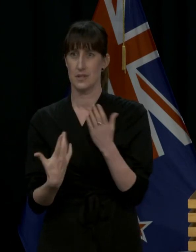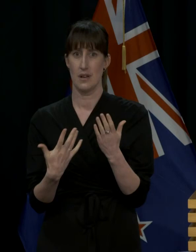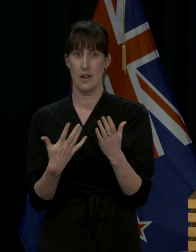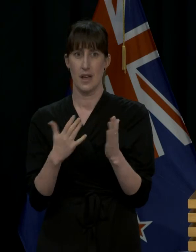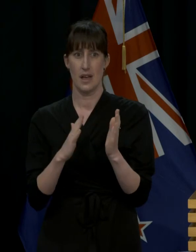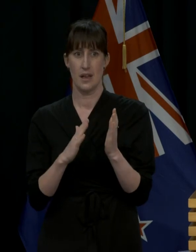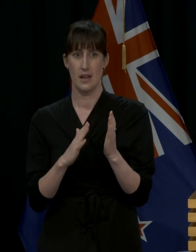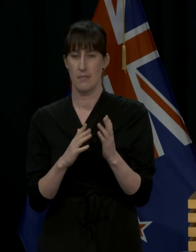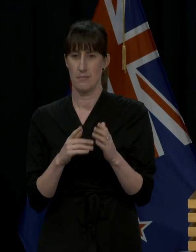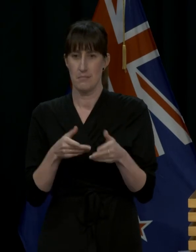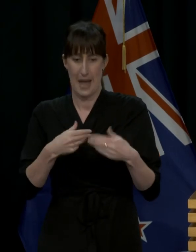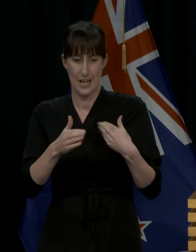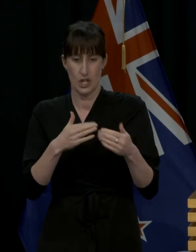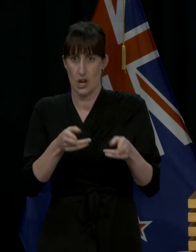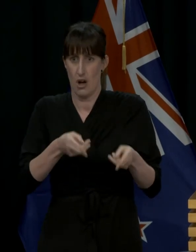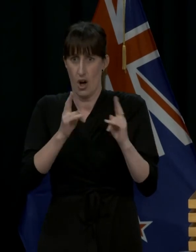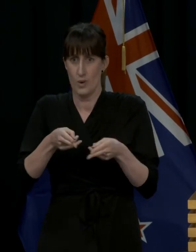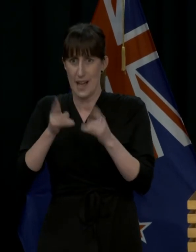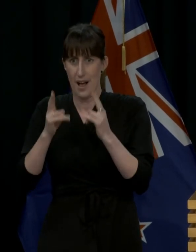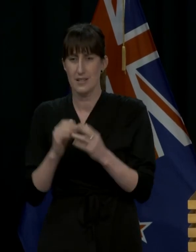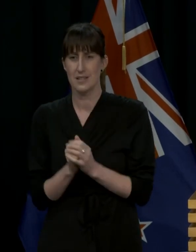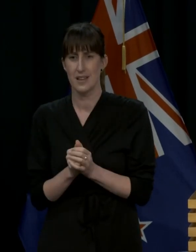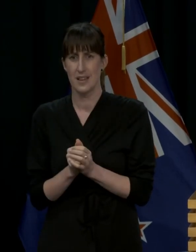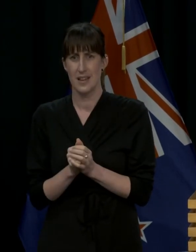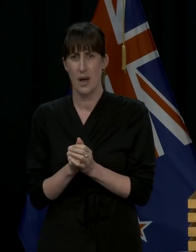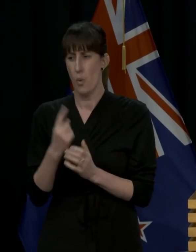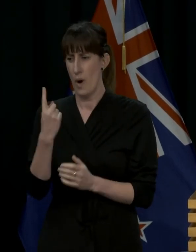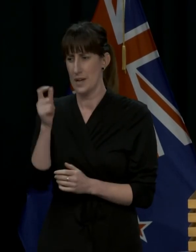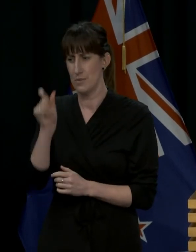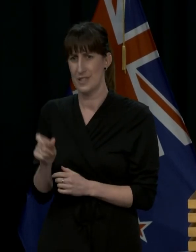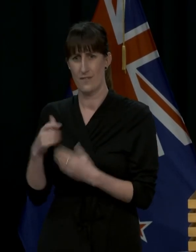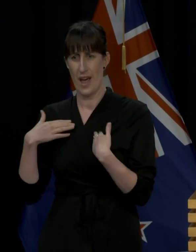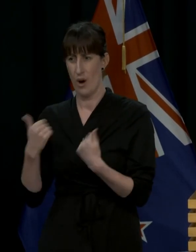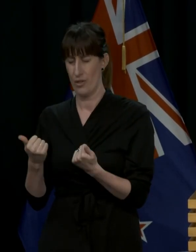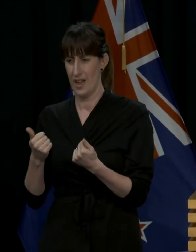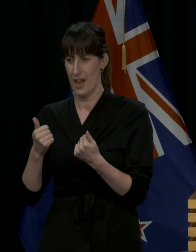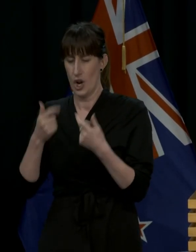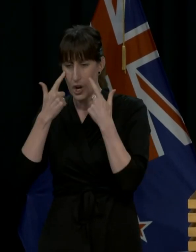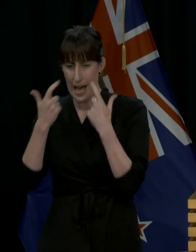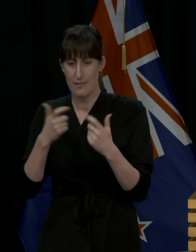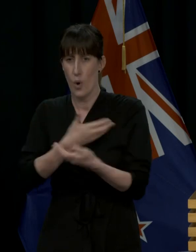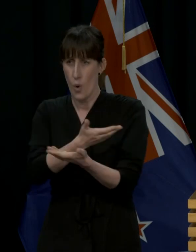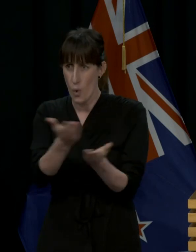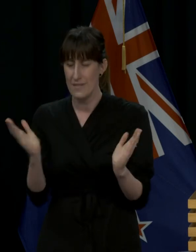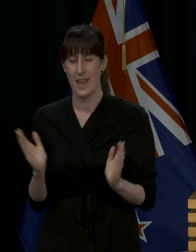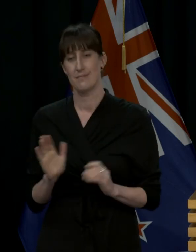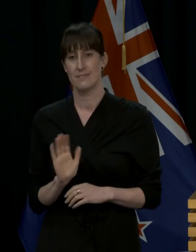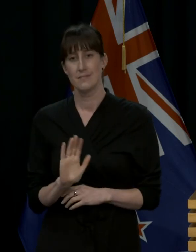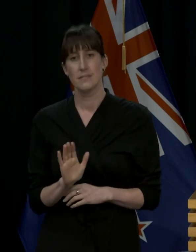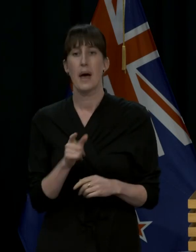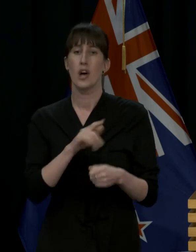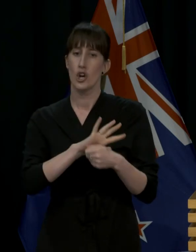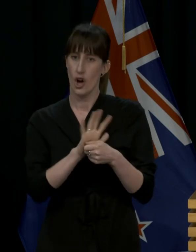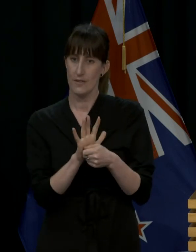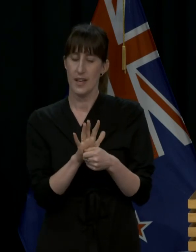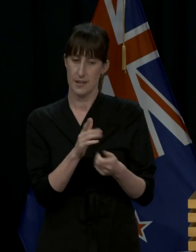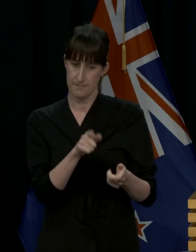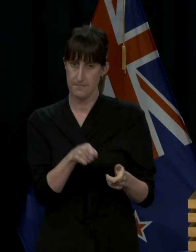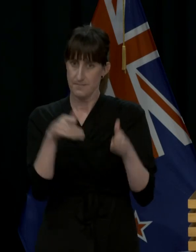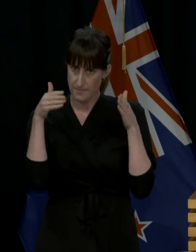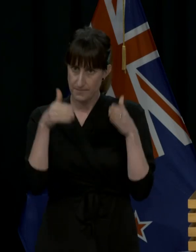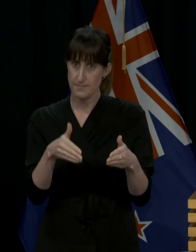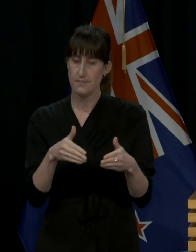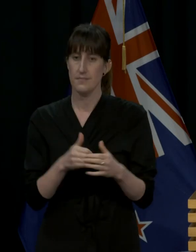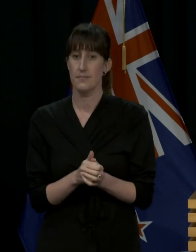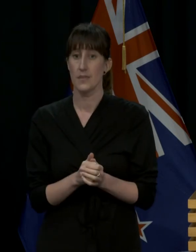having a single person in one delegation. We need to bring together a coordinated approach. He will bring in the job that had previously been